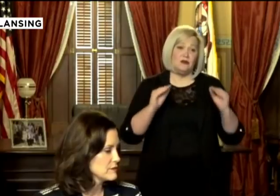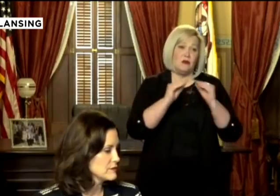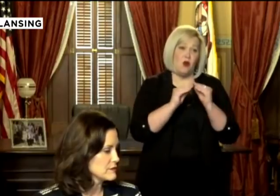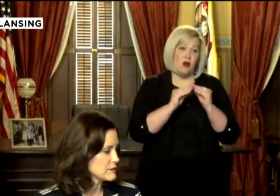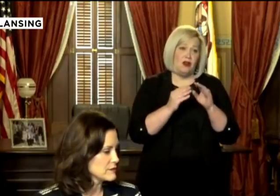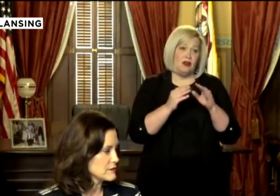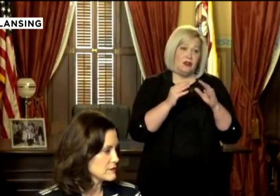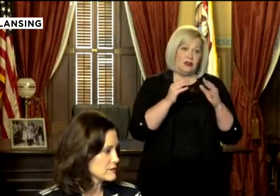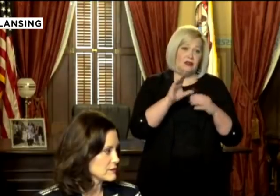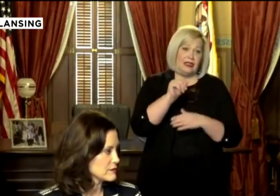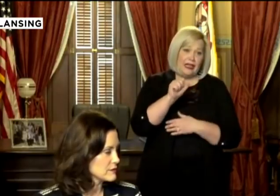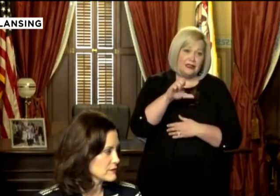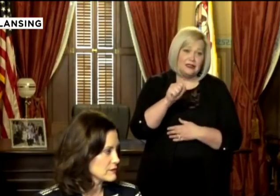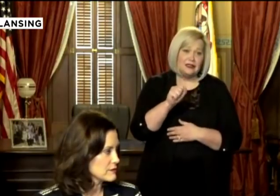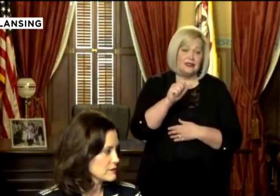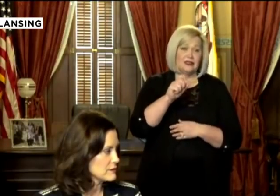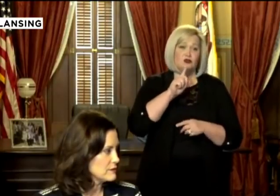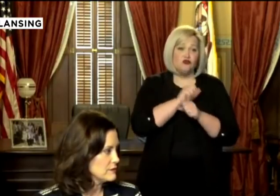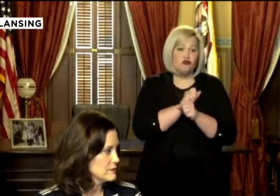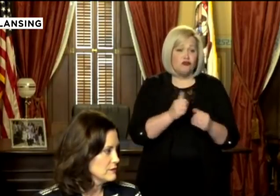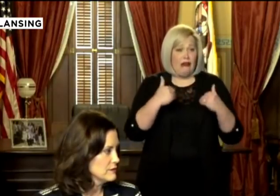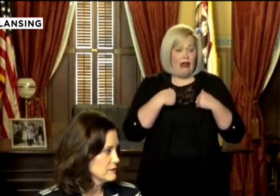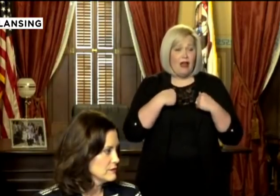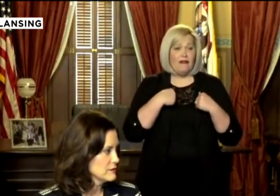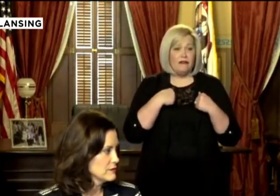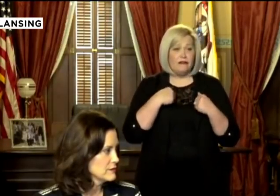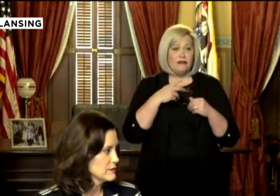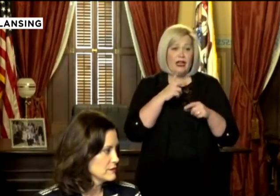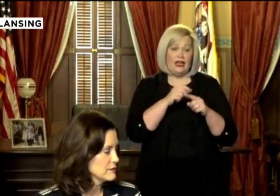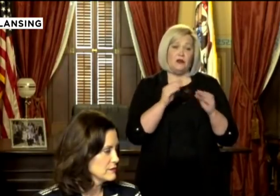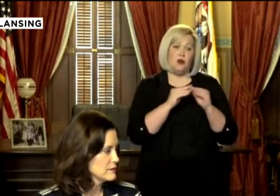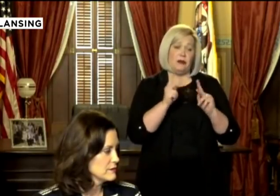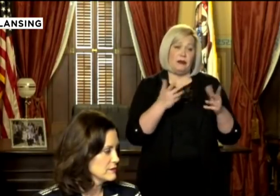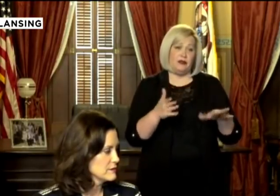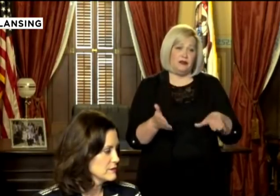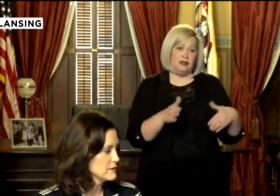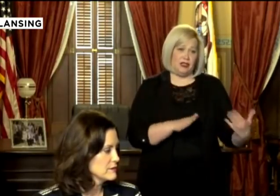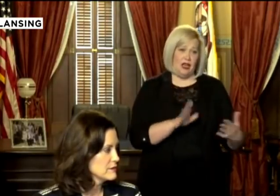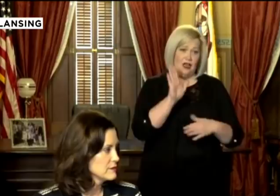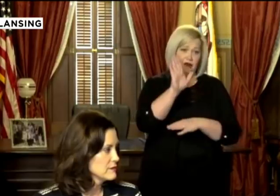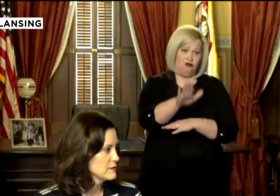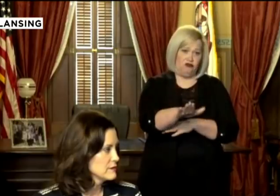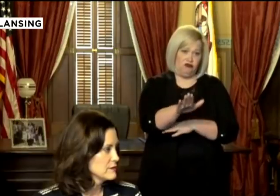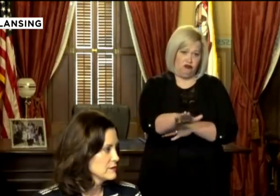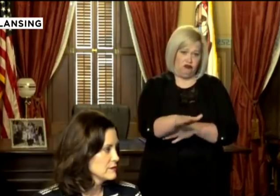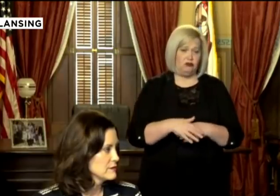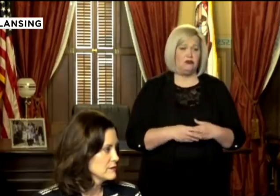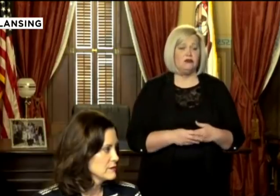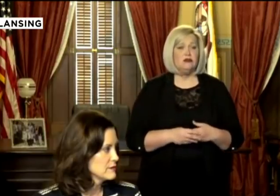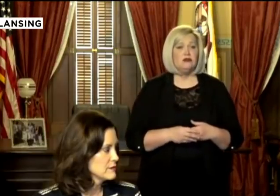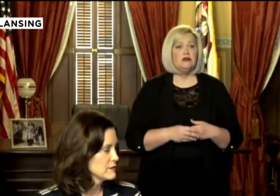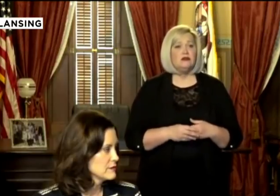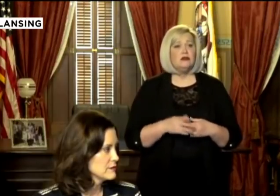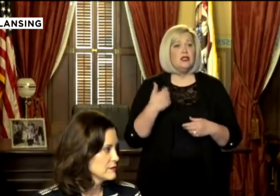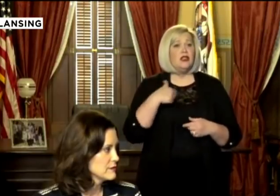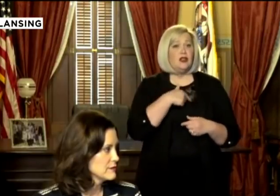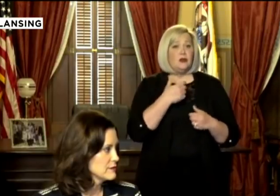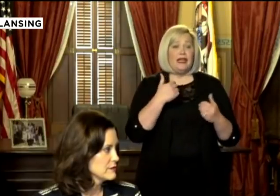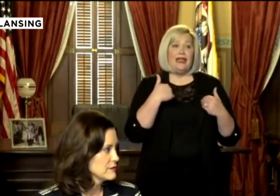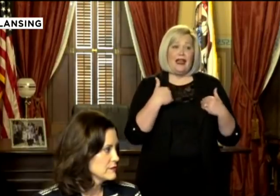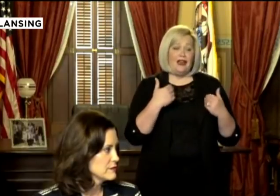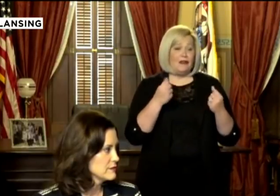later today. We've talked a lot about our goals when it comes to the public health strategy in Michigan. We do not